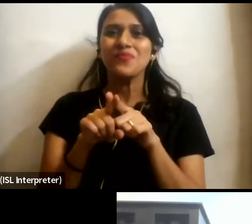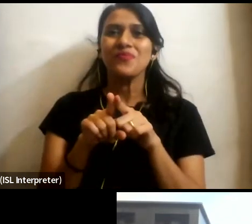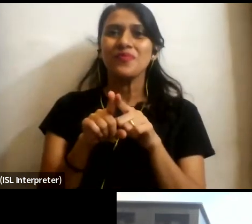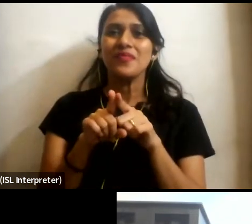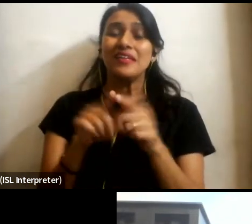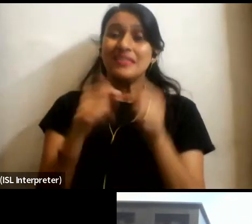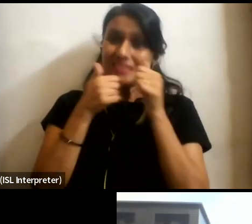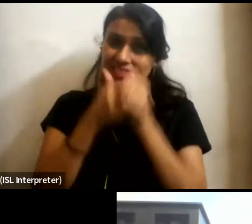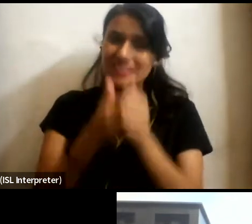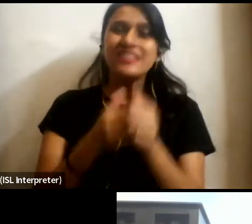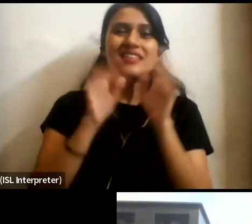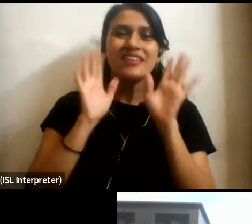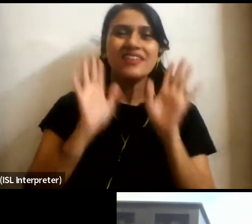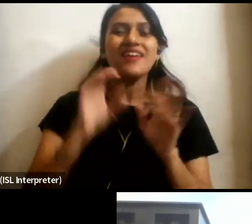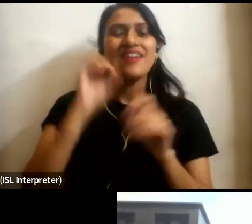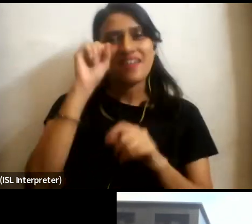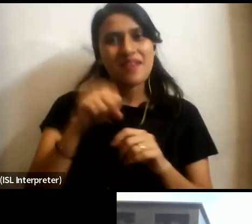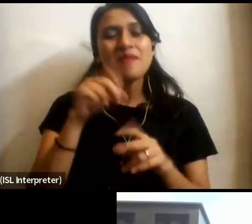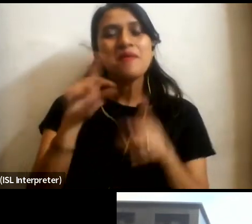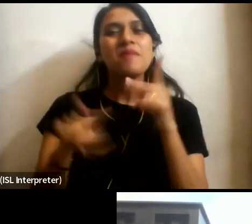precisely the benefit of